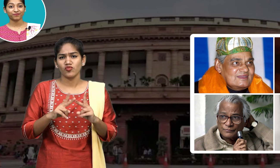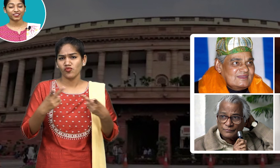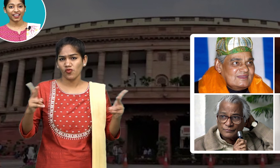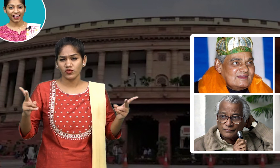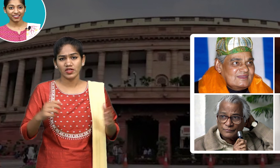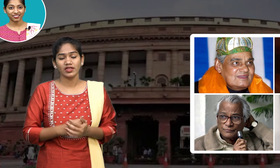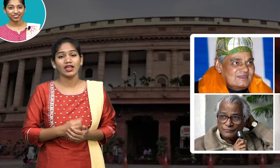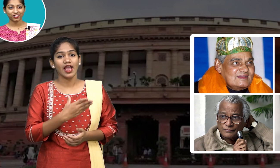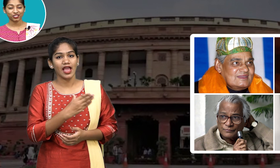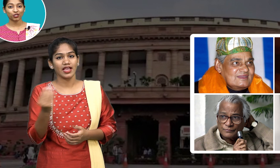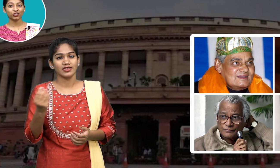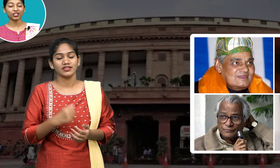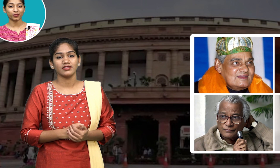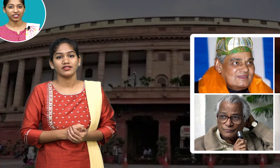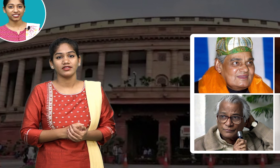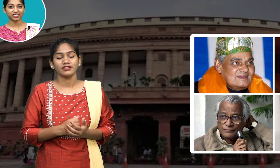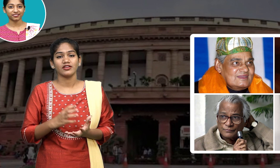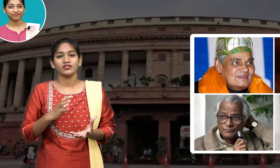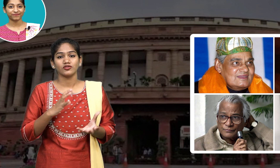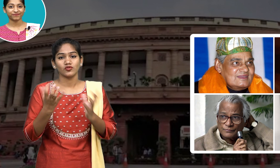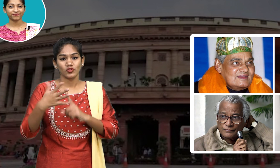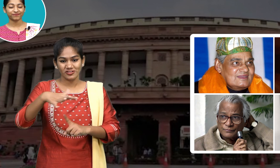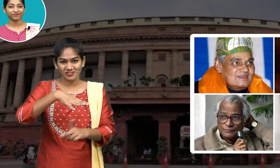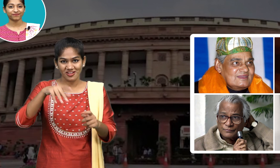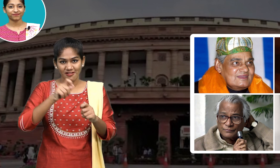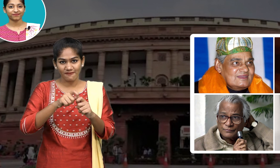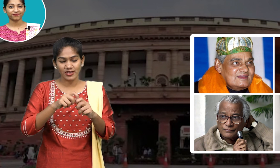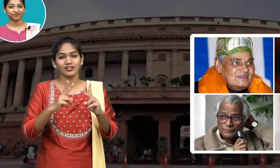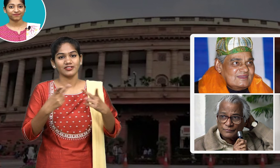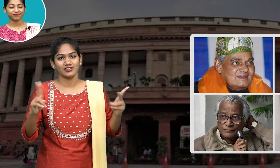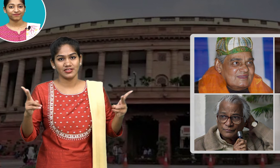sports, and social works.